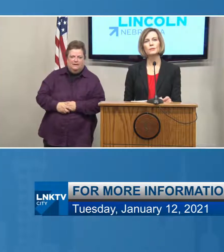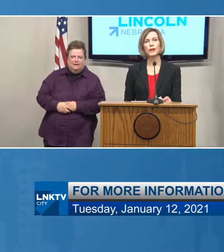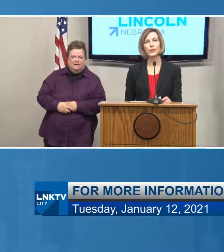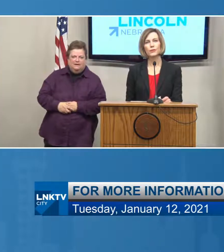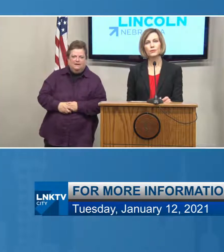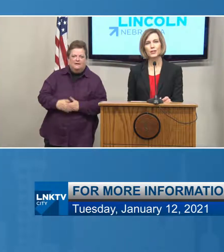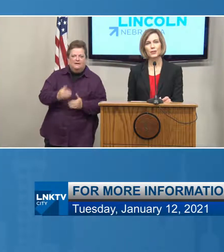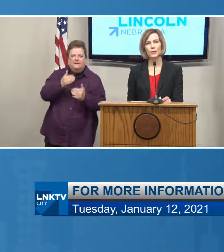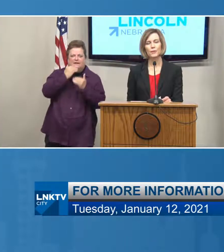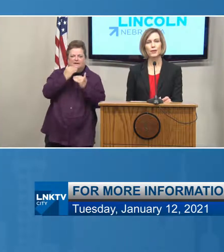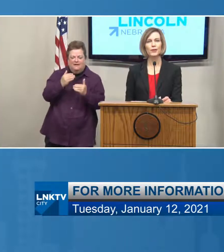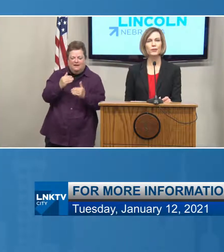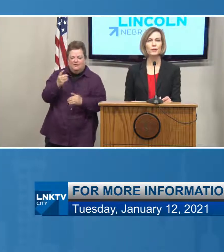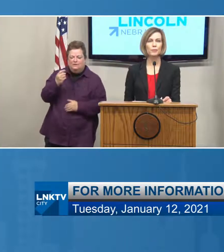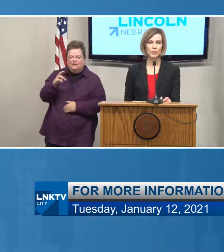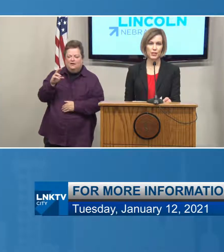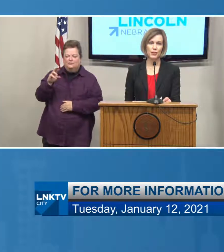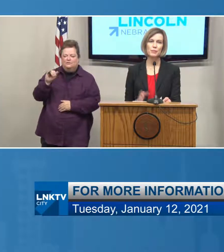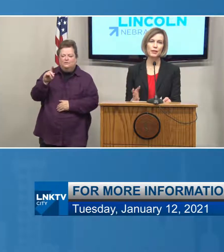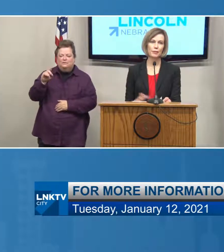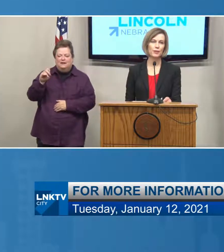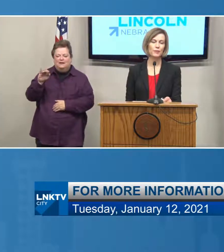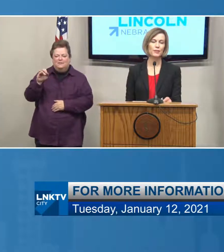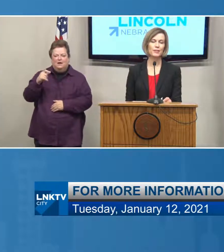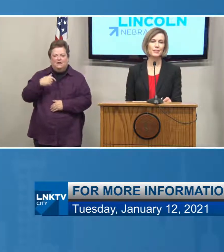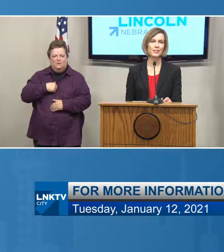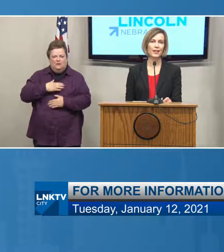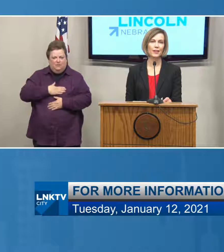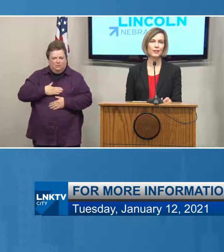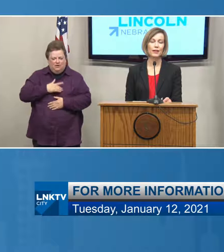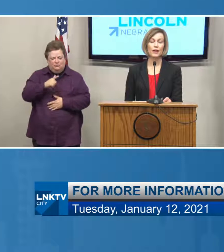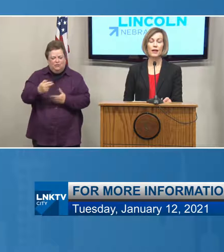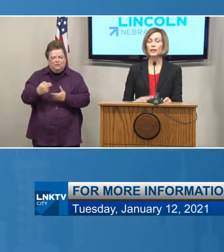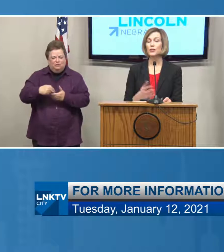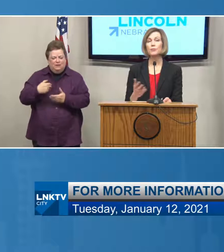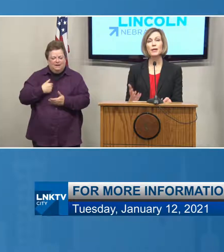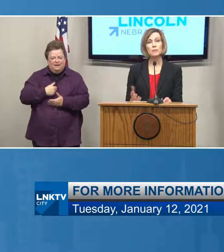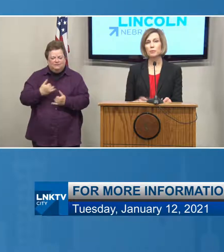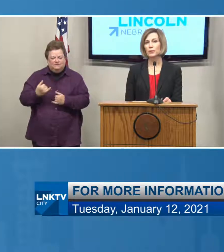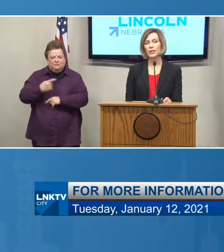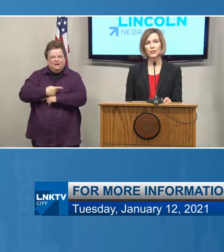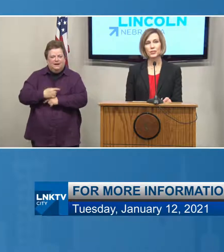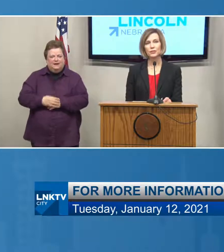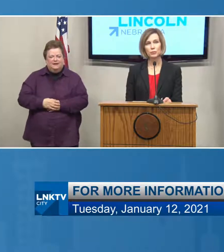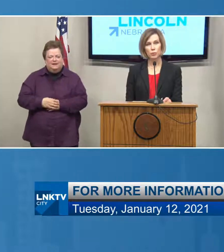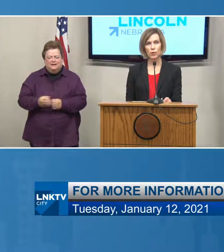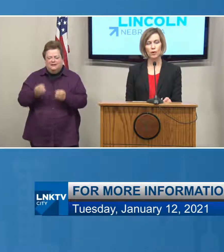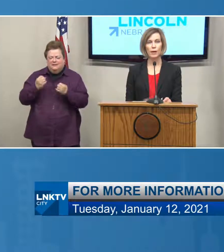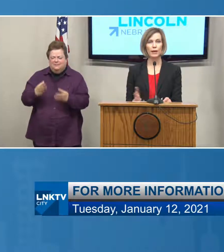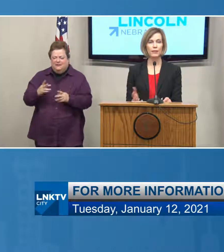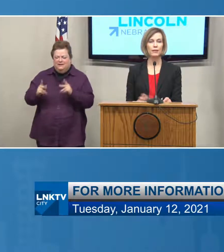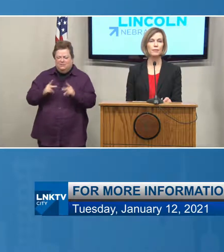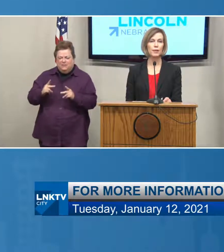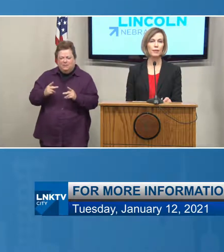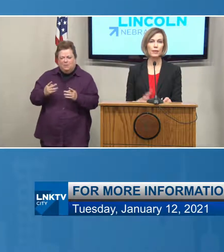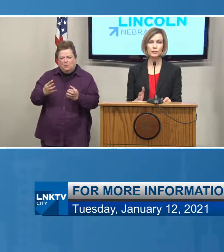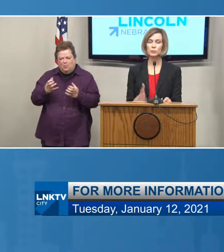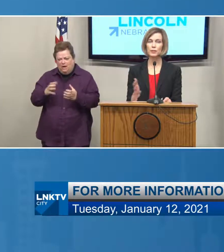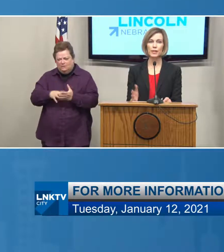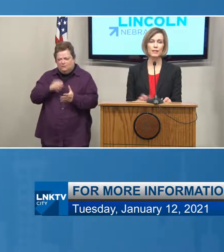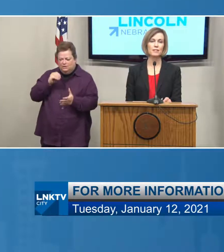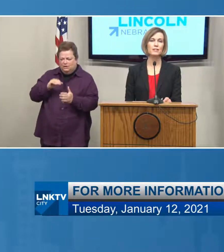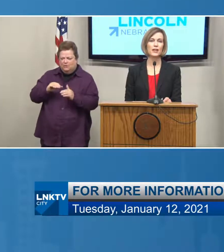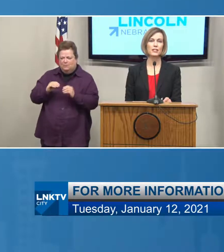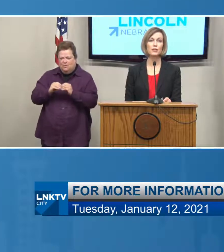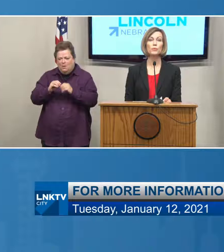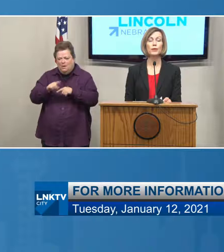Well, thank you, Dr. Rademacher. We appreciate you being here with us today. And I know many people are eager to learn more about how they can become eligible